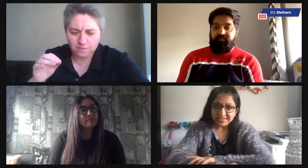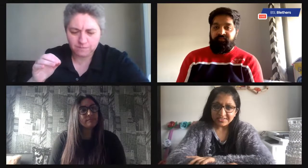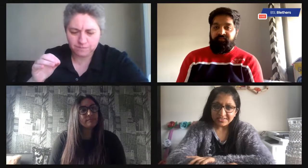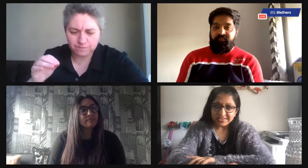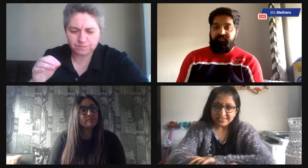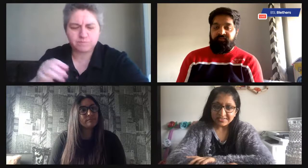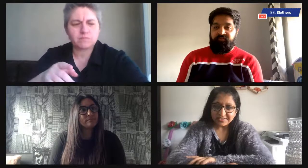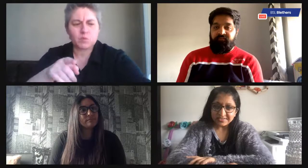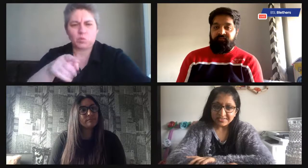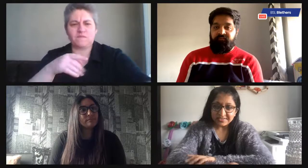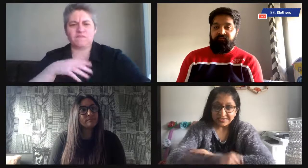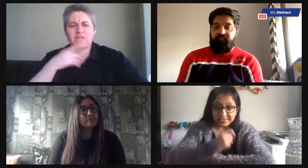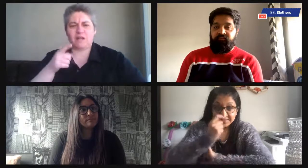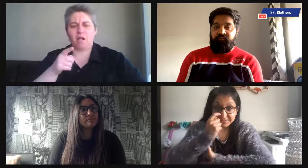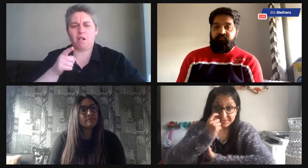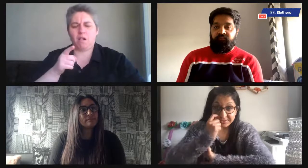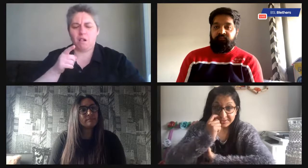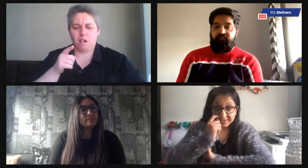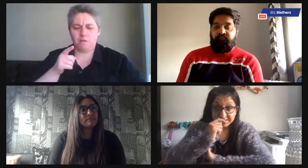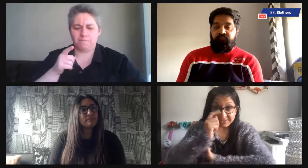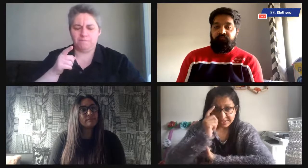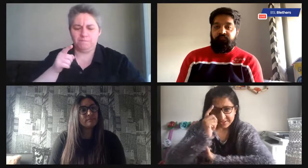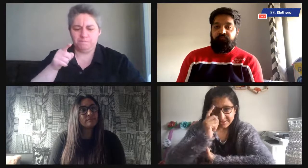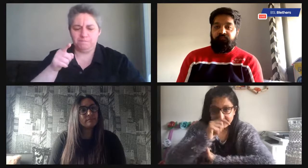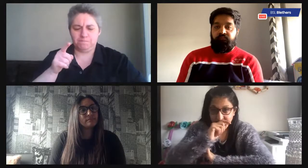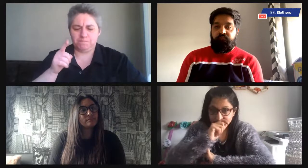I'm just having a wee look at the time here as well.